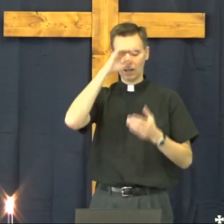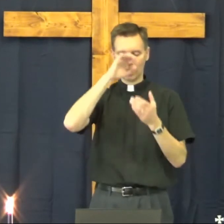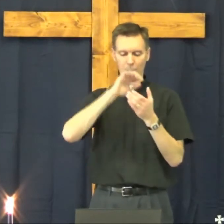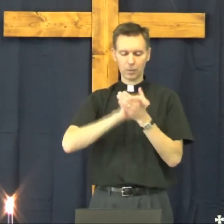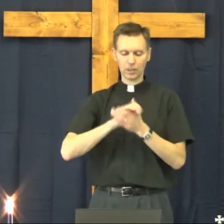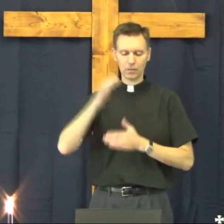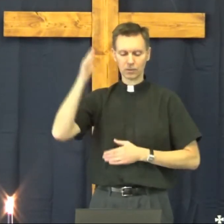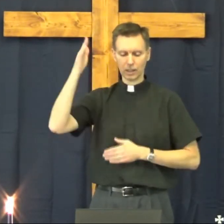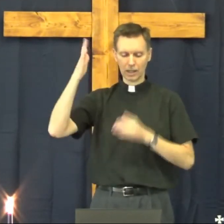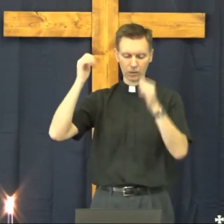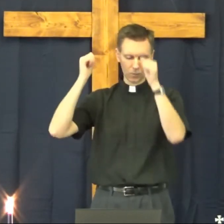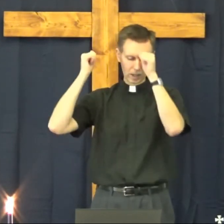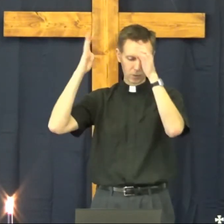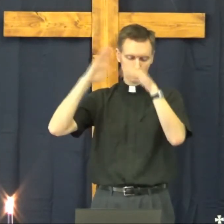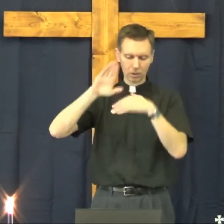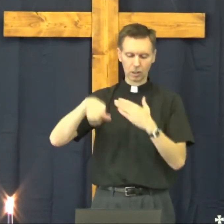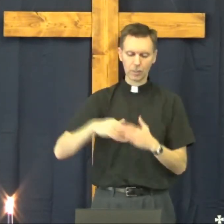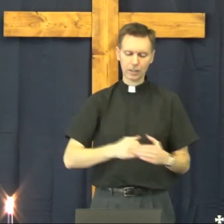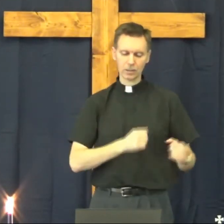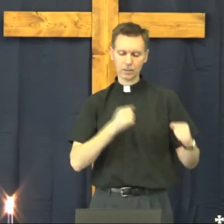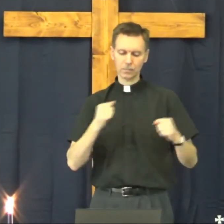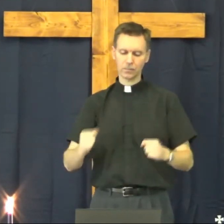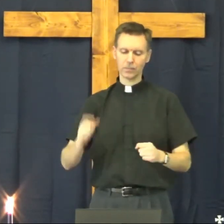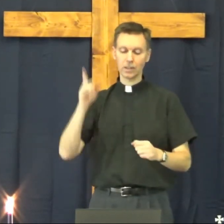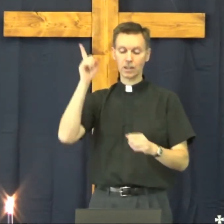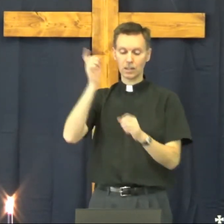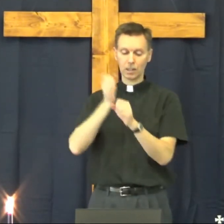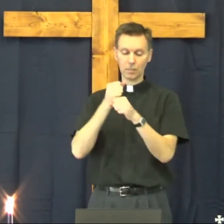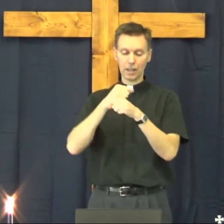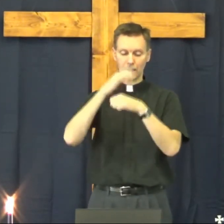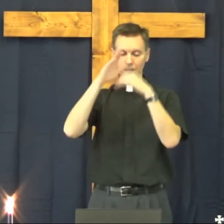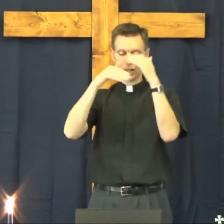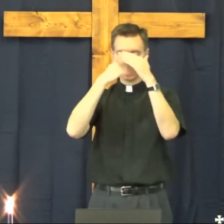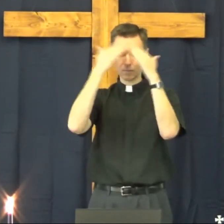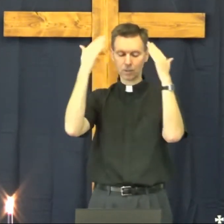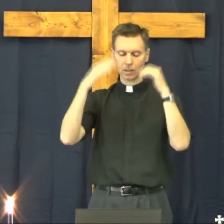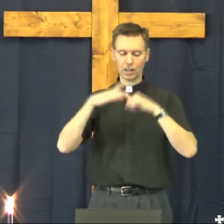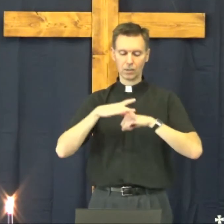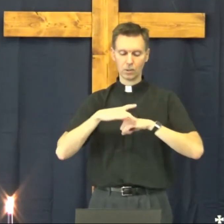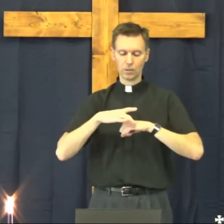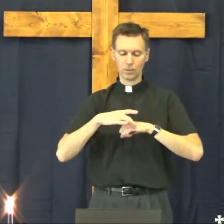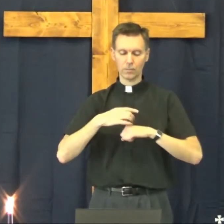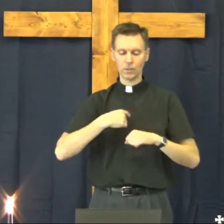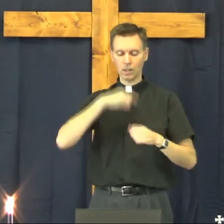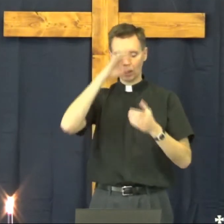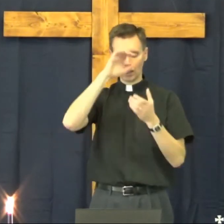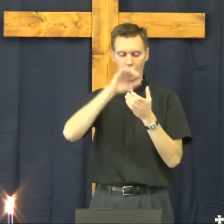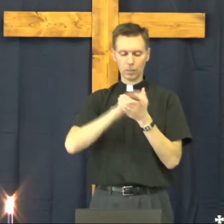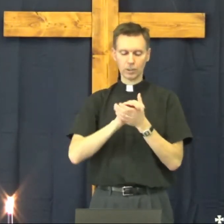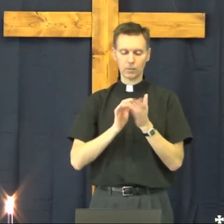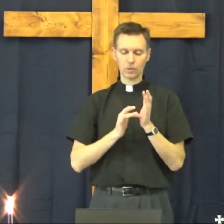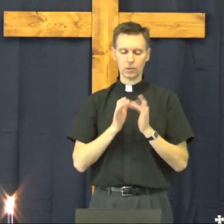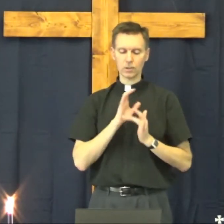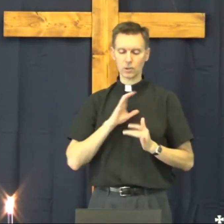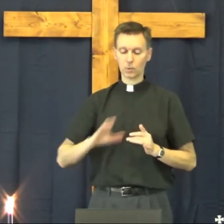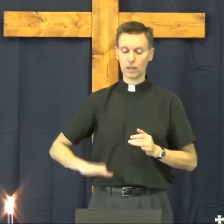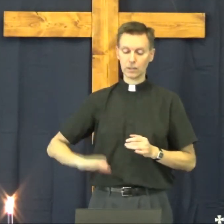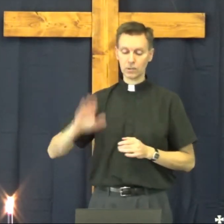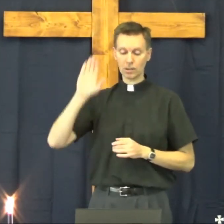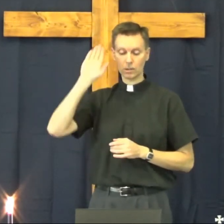I believe in God the Father Almighty. He made heaven and earth. I believe in Jesus Christ,